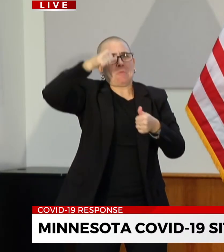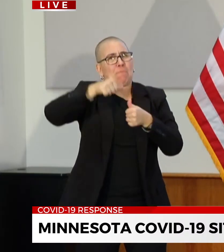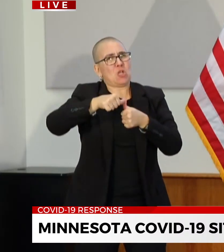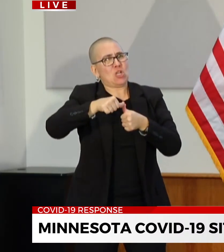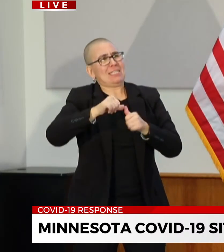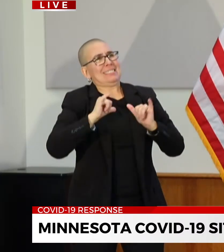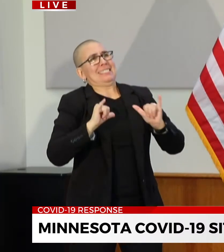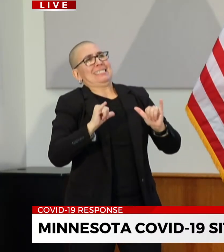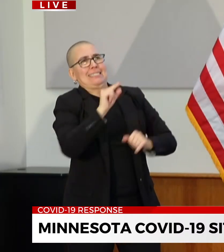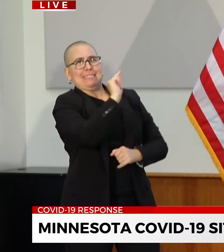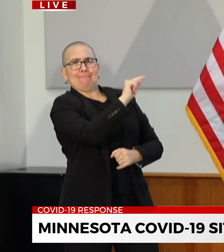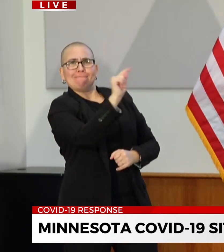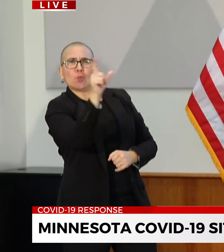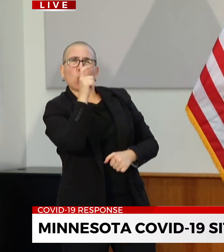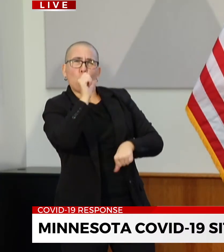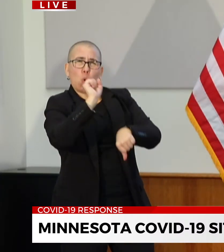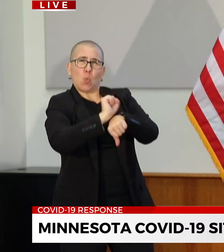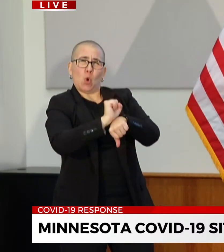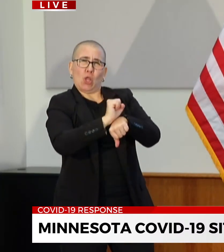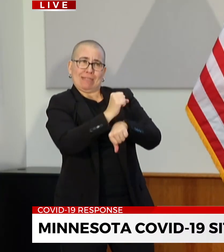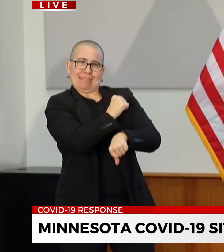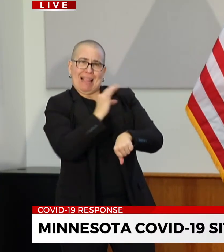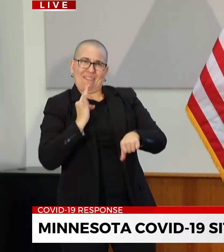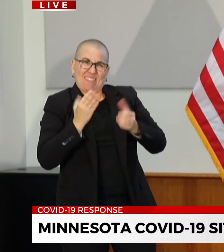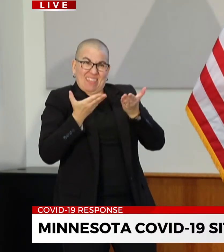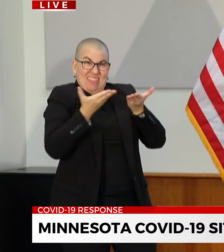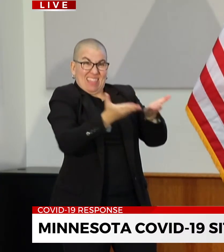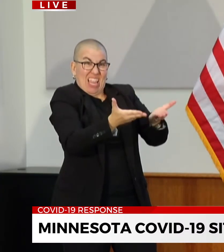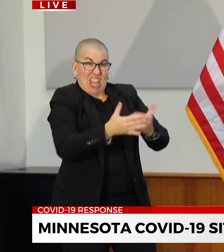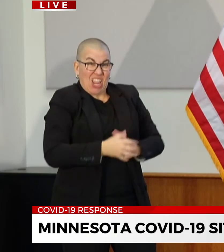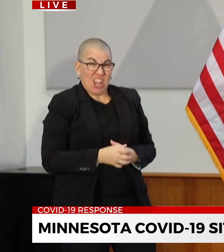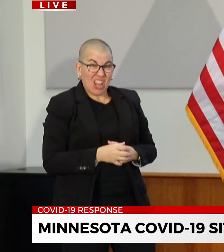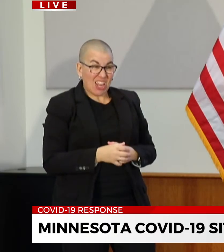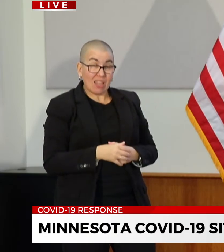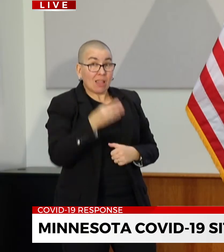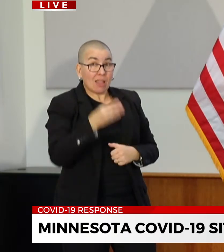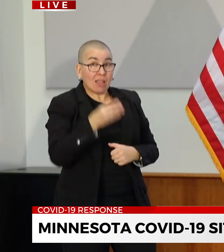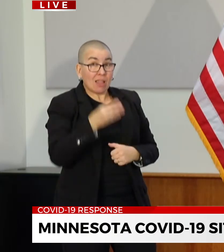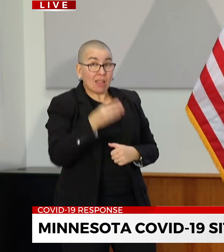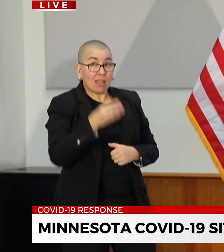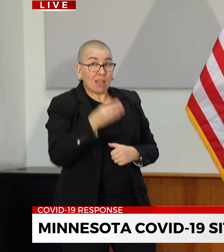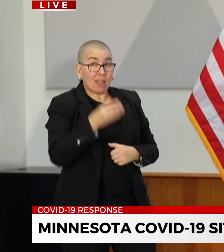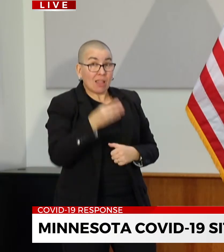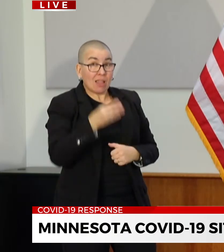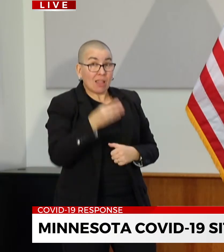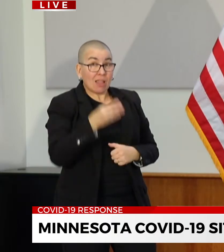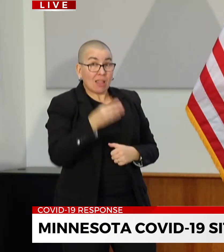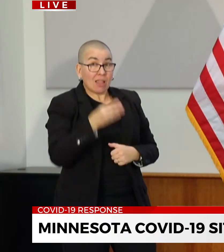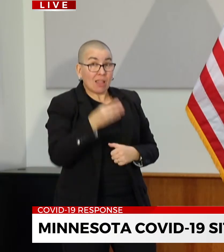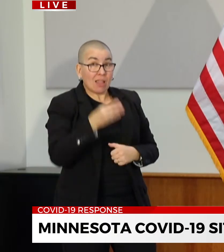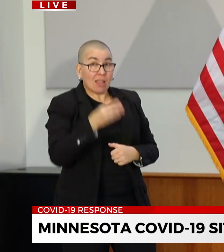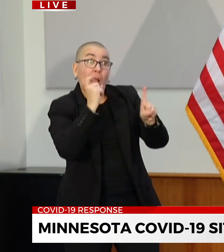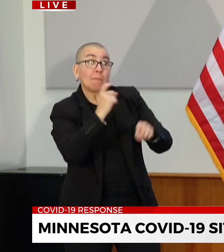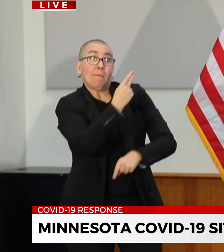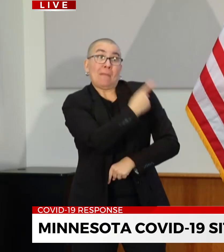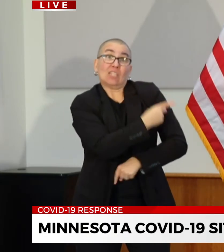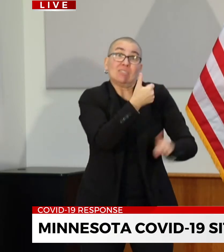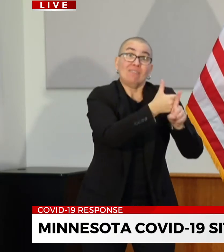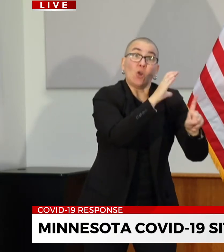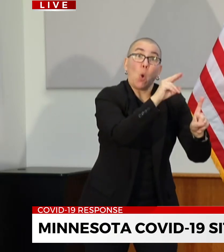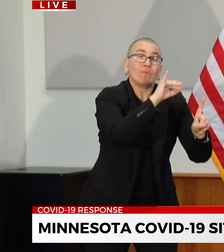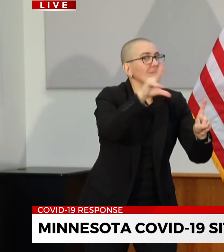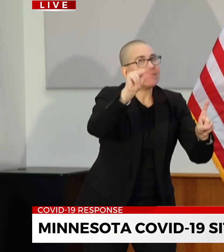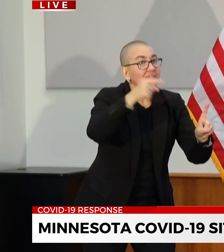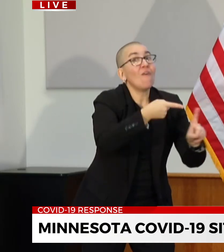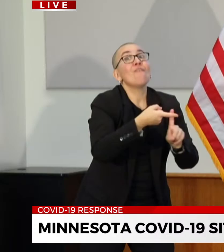healthcare. They're not getting COVID from their patients or from the residents in the facilities in which they work. That's true for the